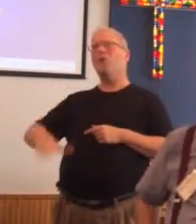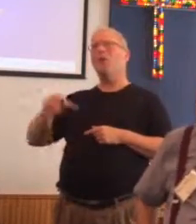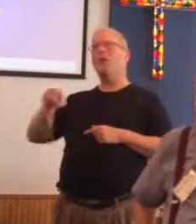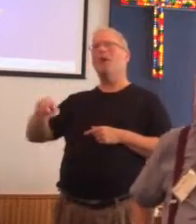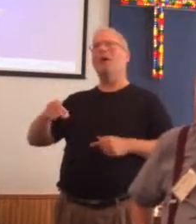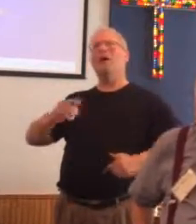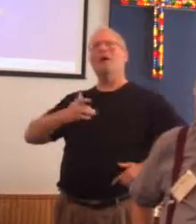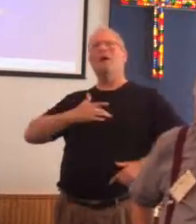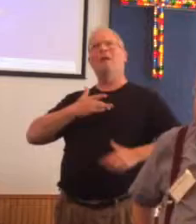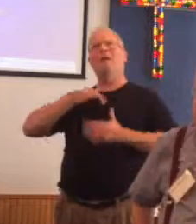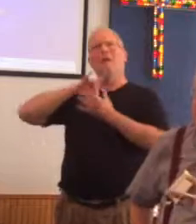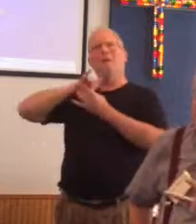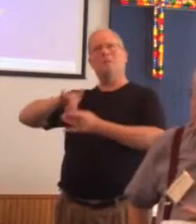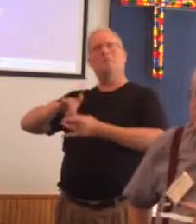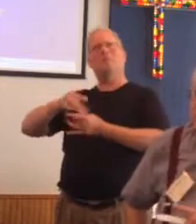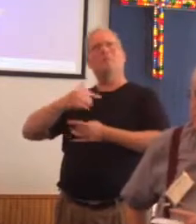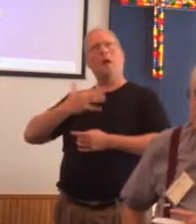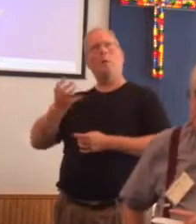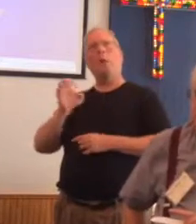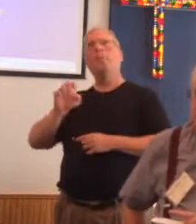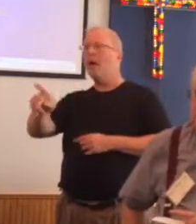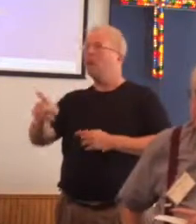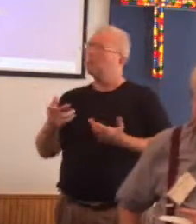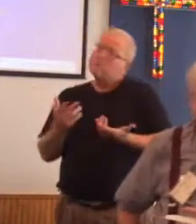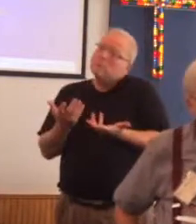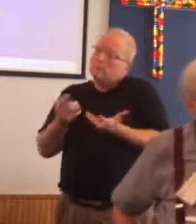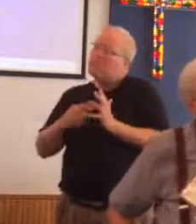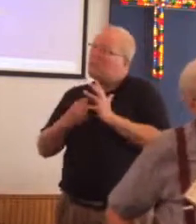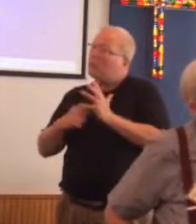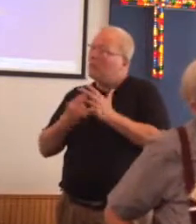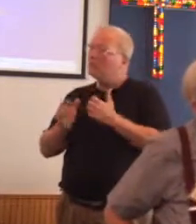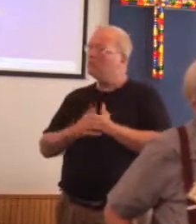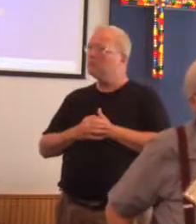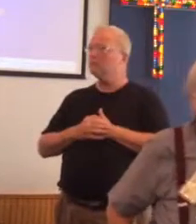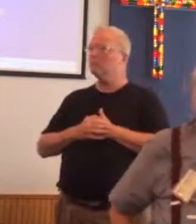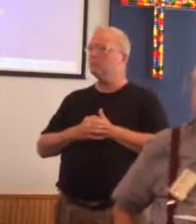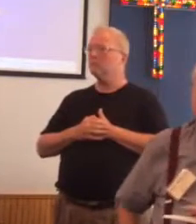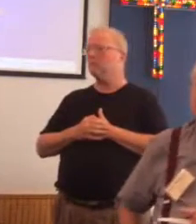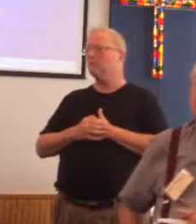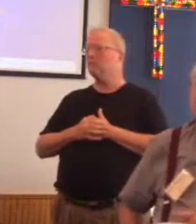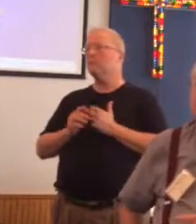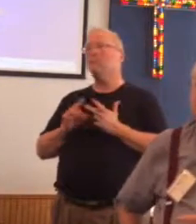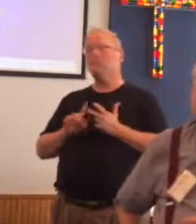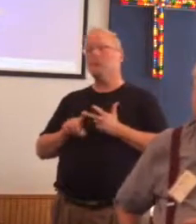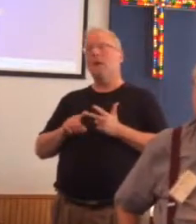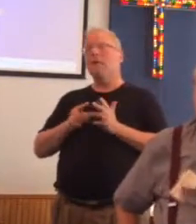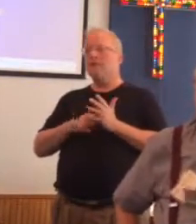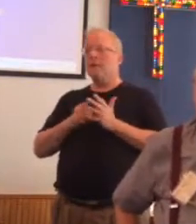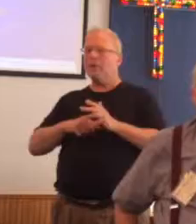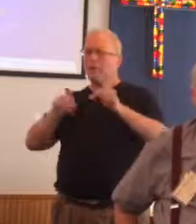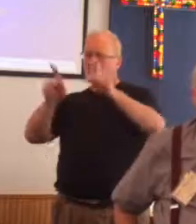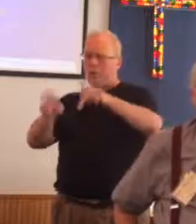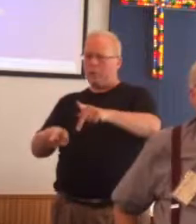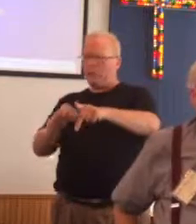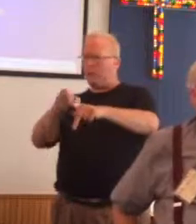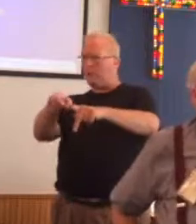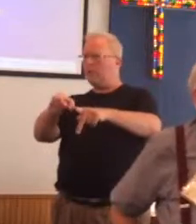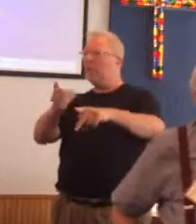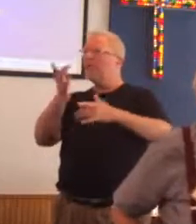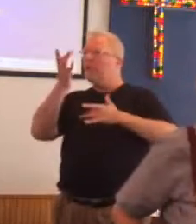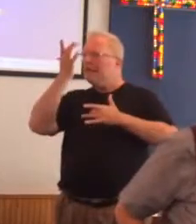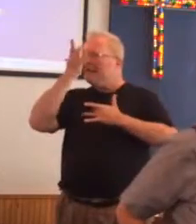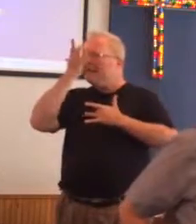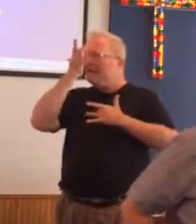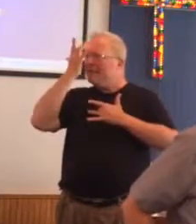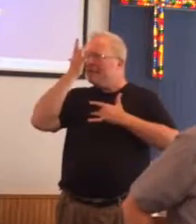Sometimes we need to stick with people, as Ruth did, even when it